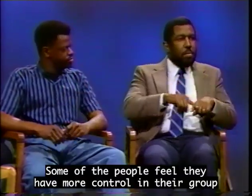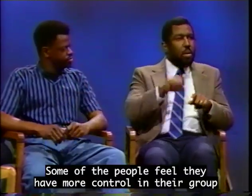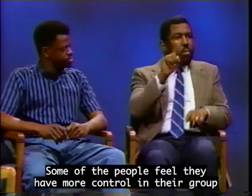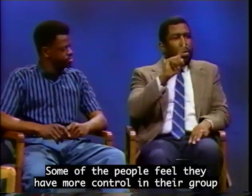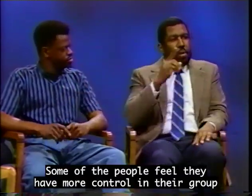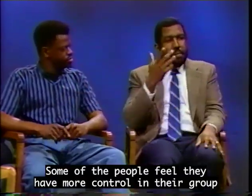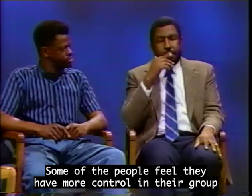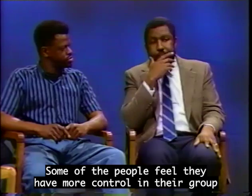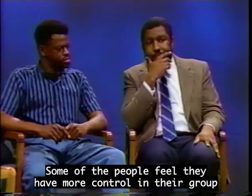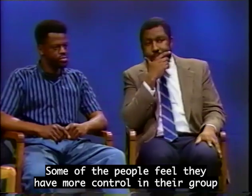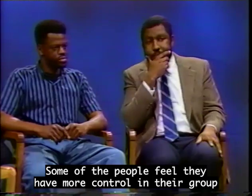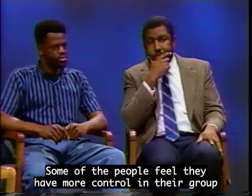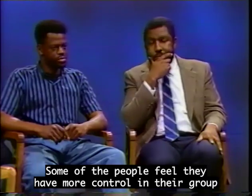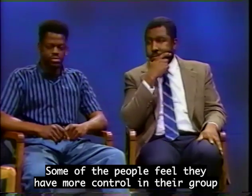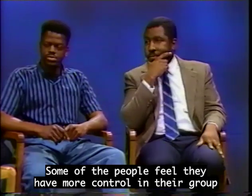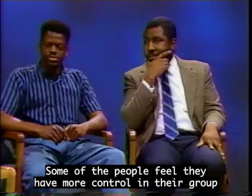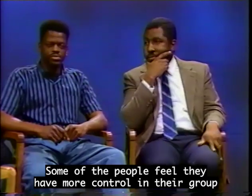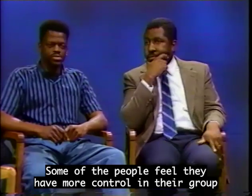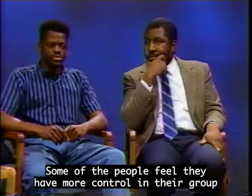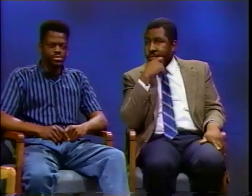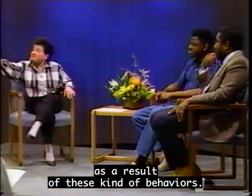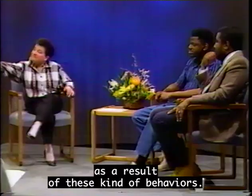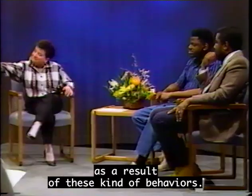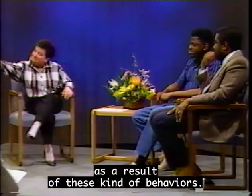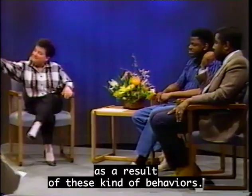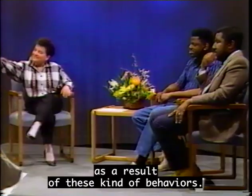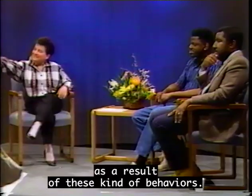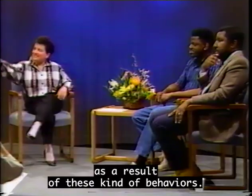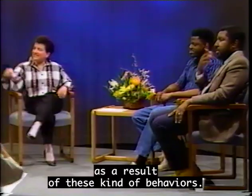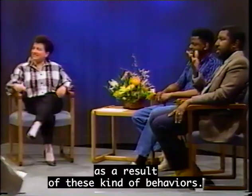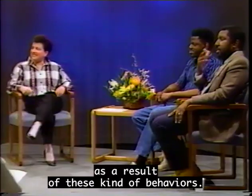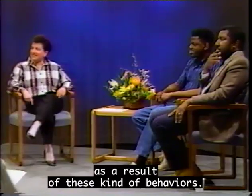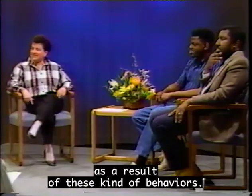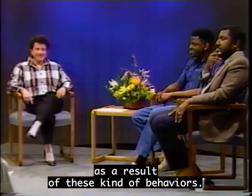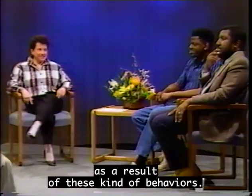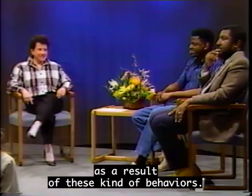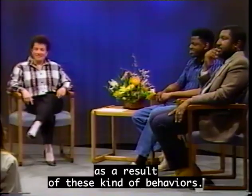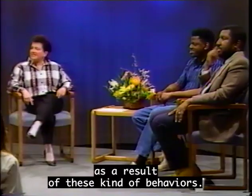some of the people feel they have more control in their group as a result of these kind of behaviors.